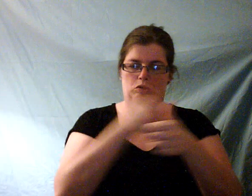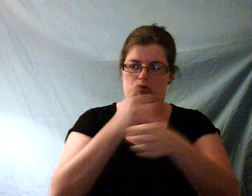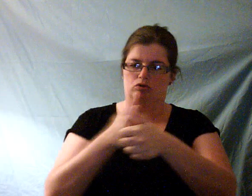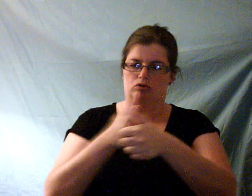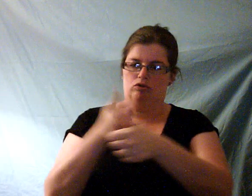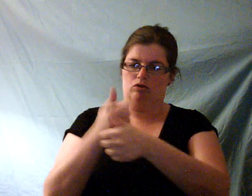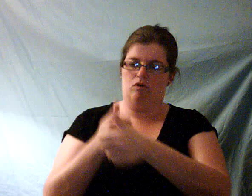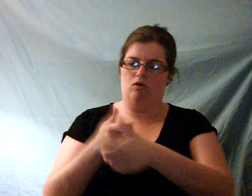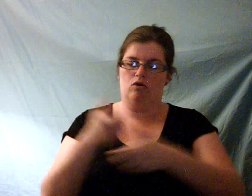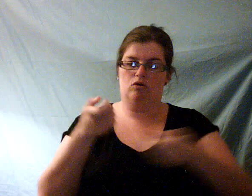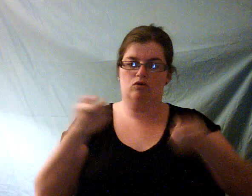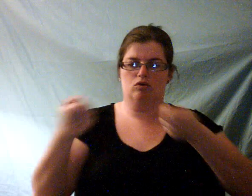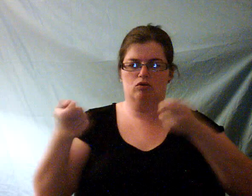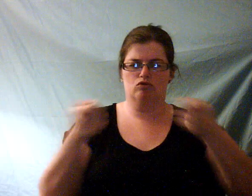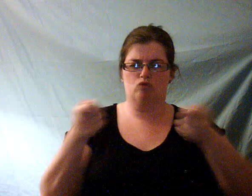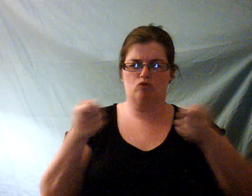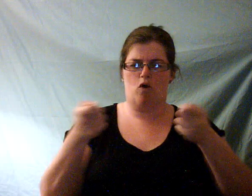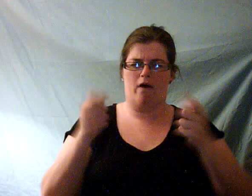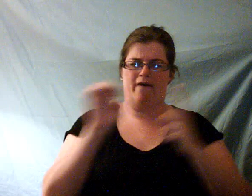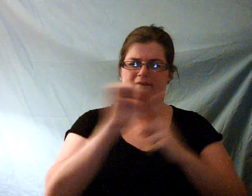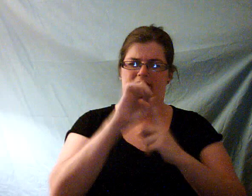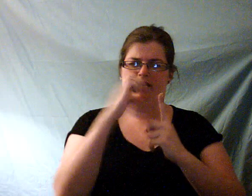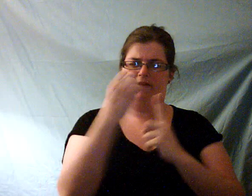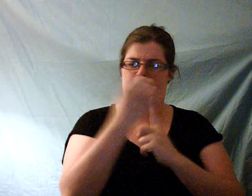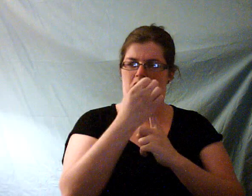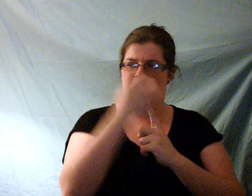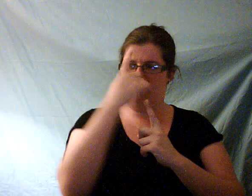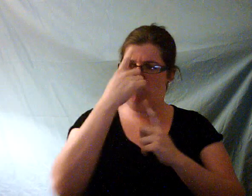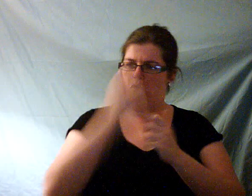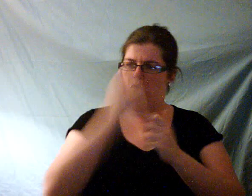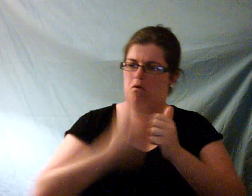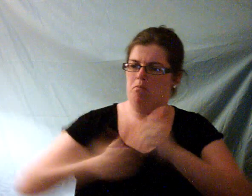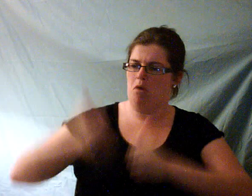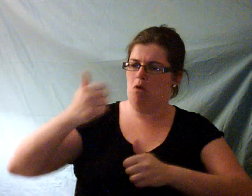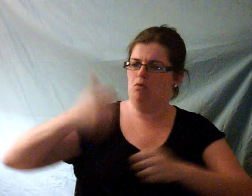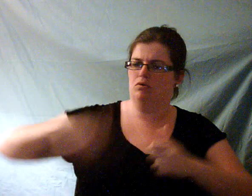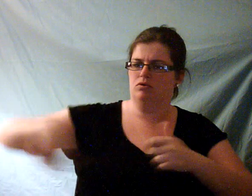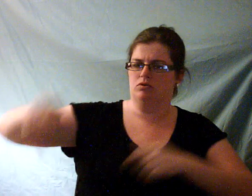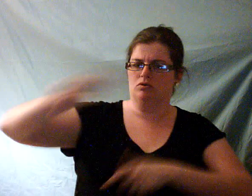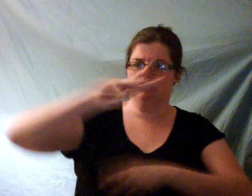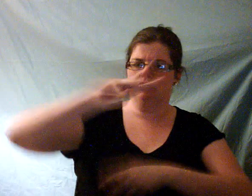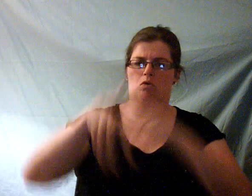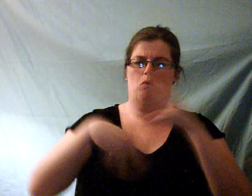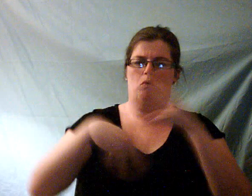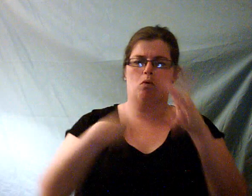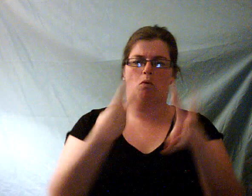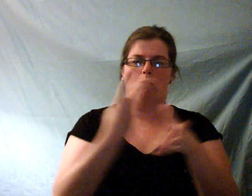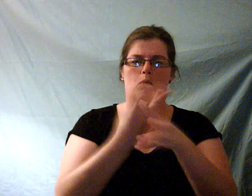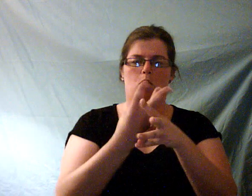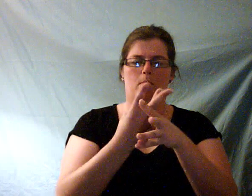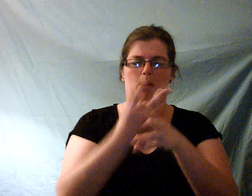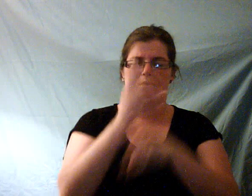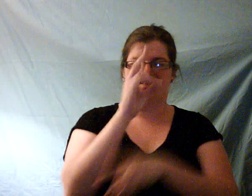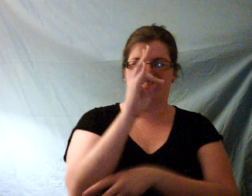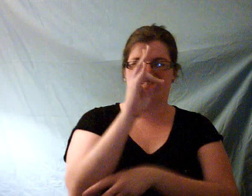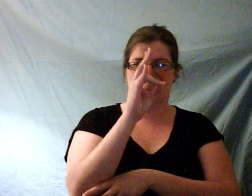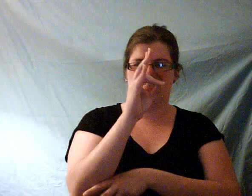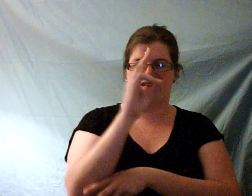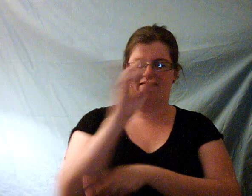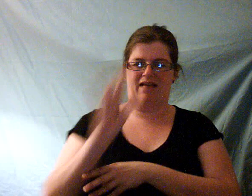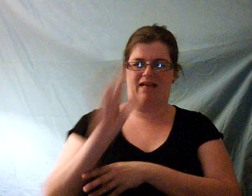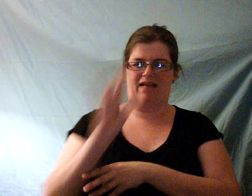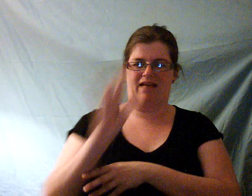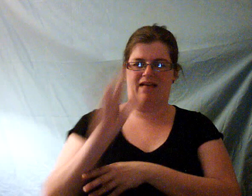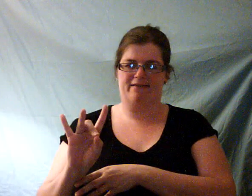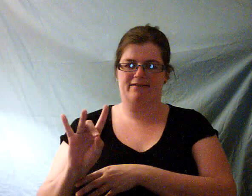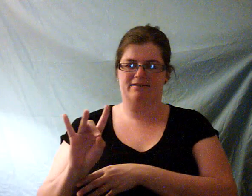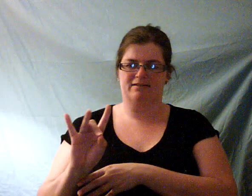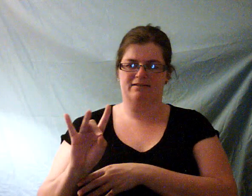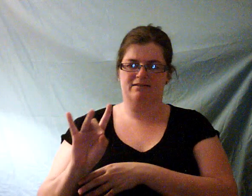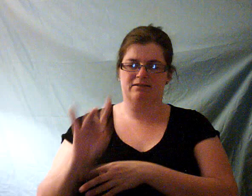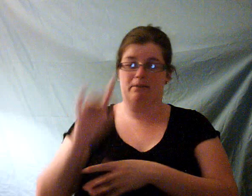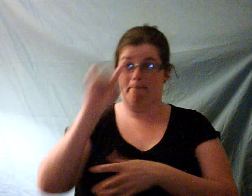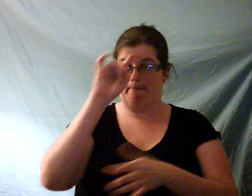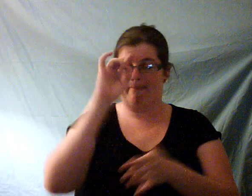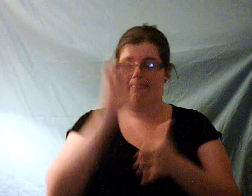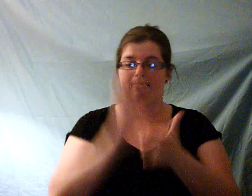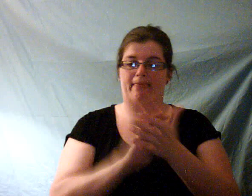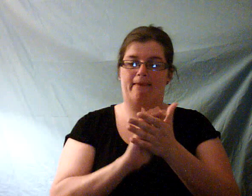For the majority of the world right now, about 7/8 of the world believes in fate. They believe that fate controls their